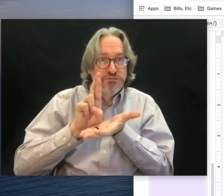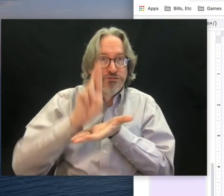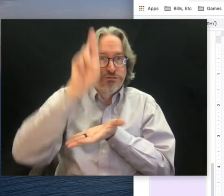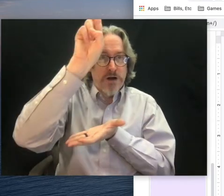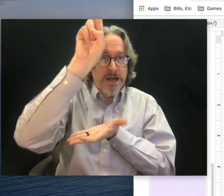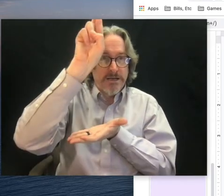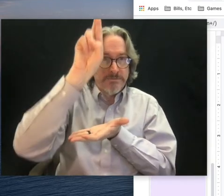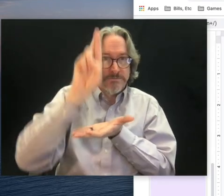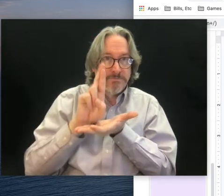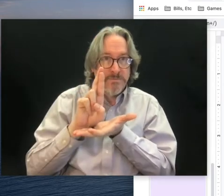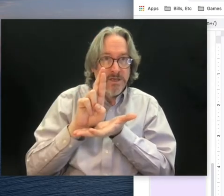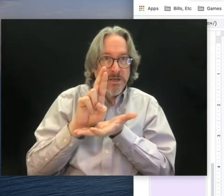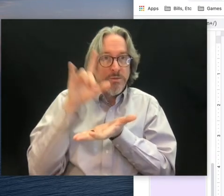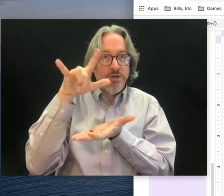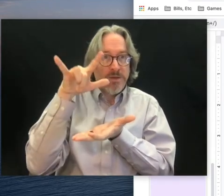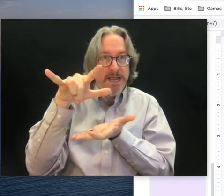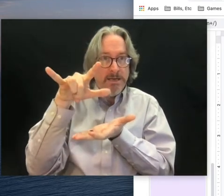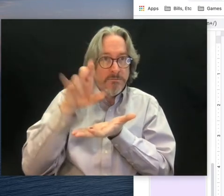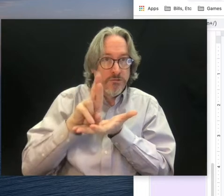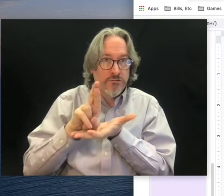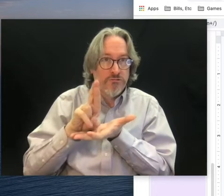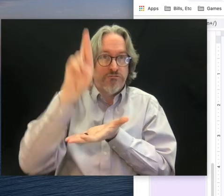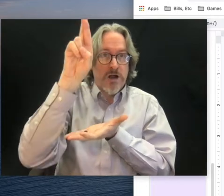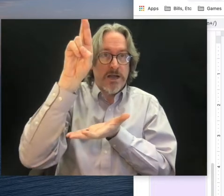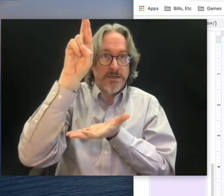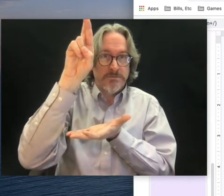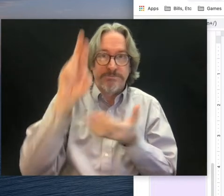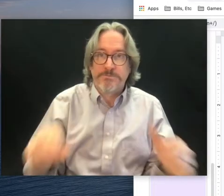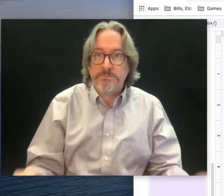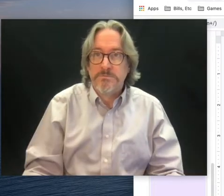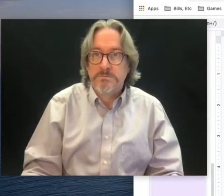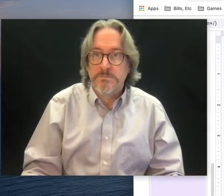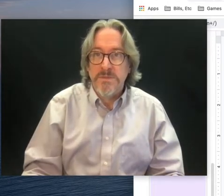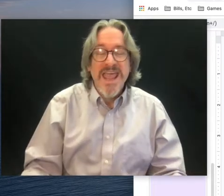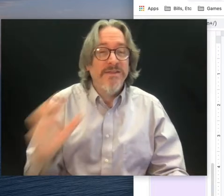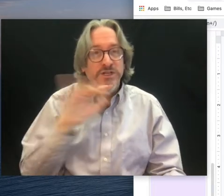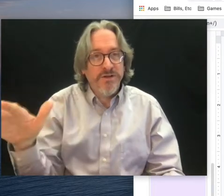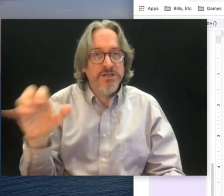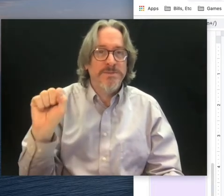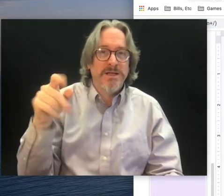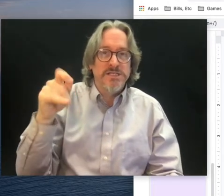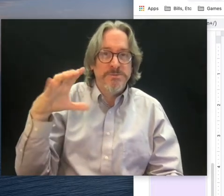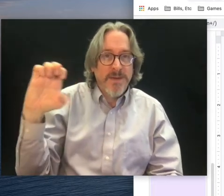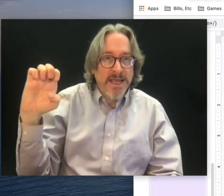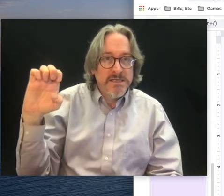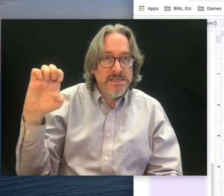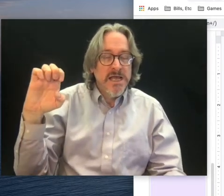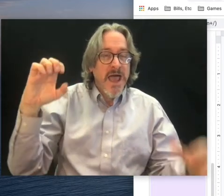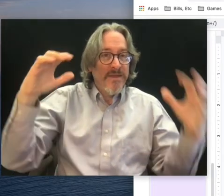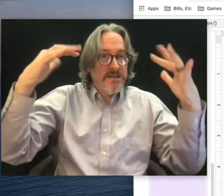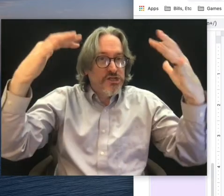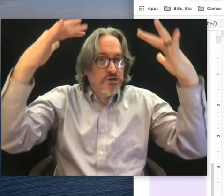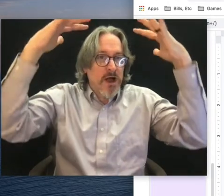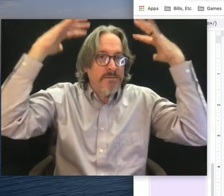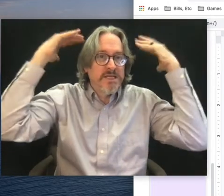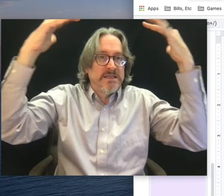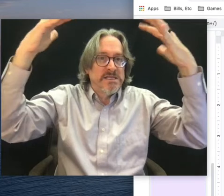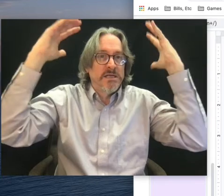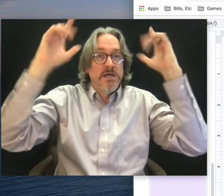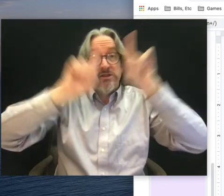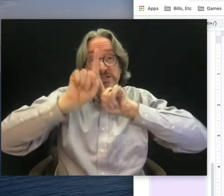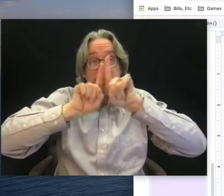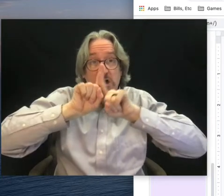Rocket. We do plane, rocket. And then she fingerspells space and then describes